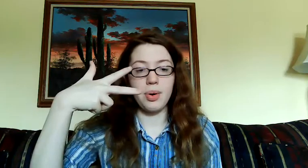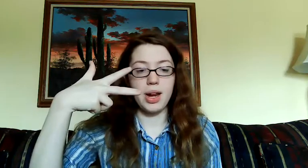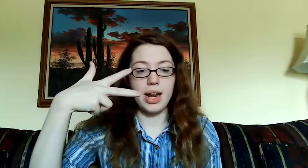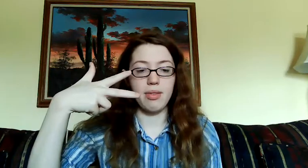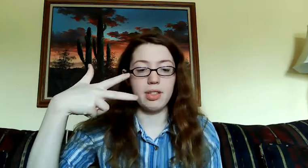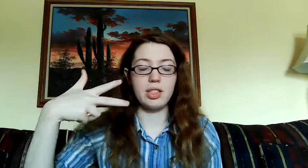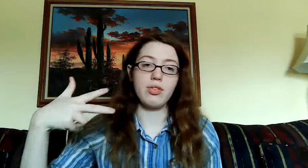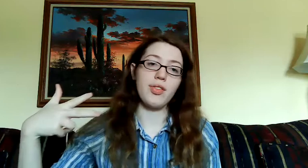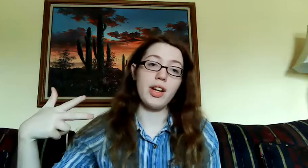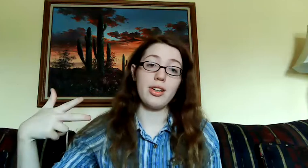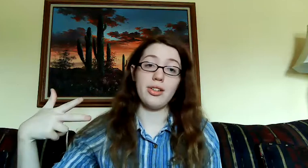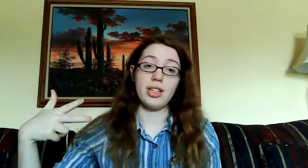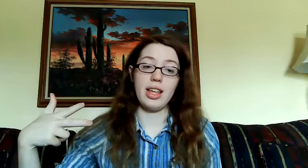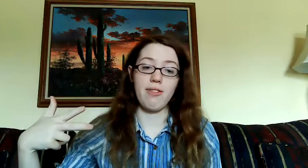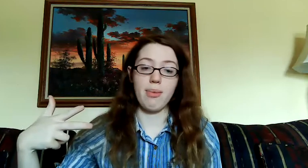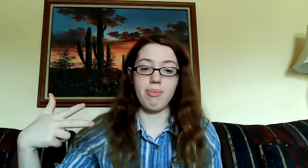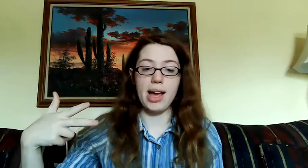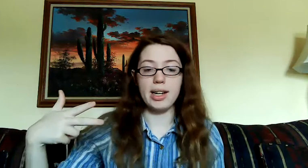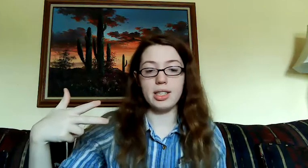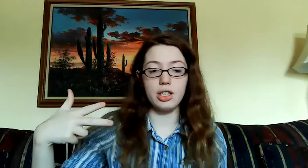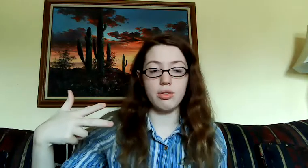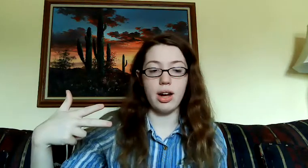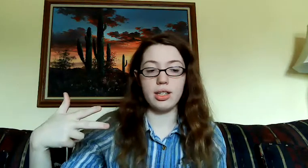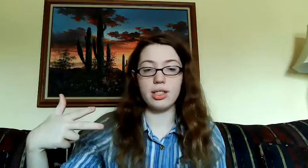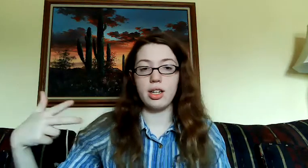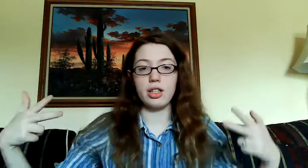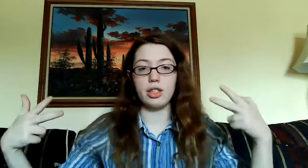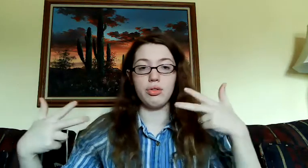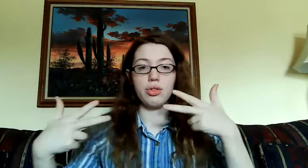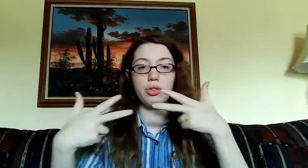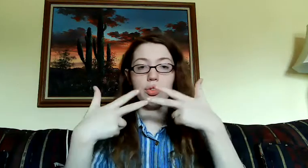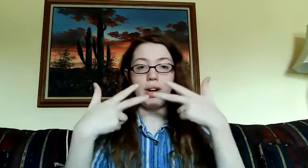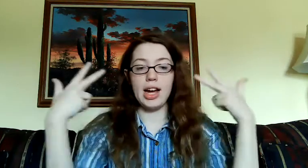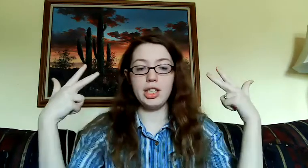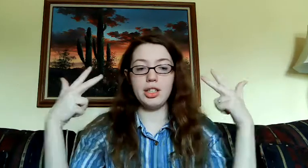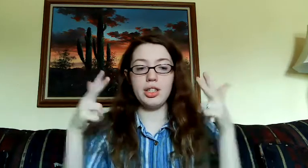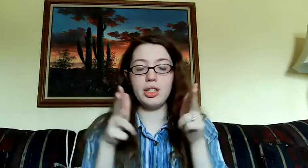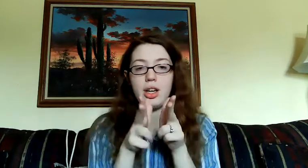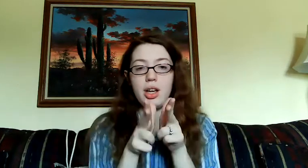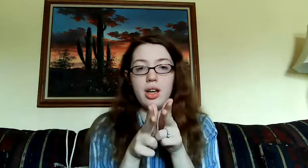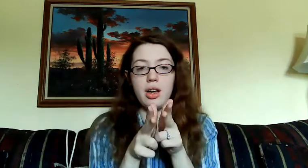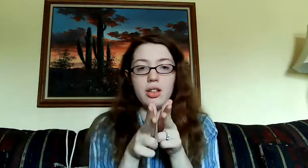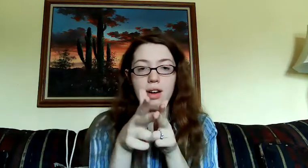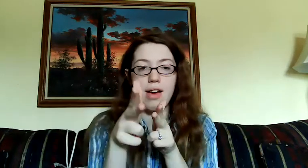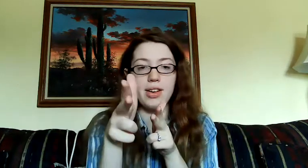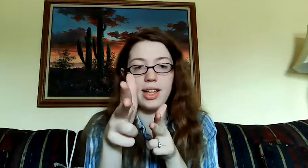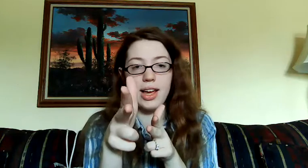which is used for vehicles, anything from bikes to trucks. Shows crashes, traffic